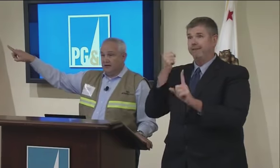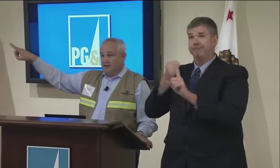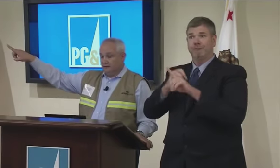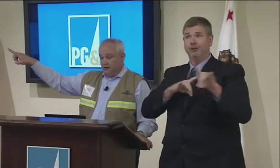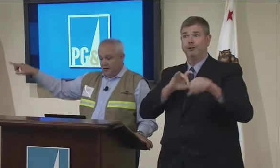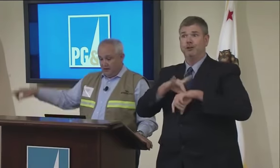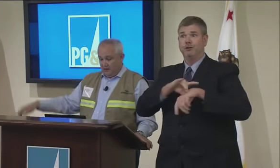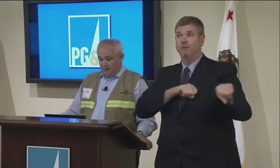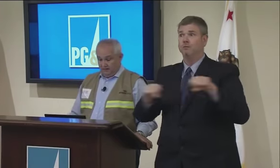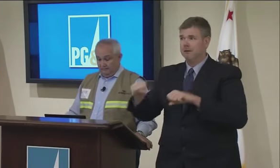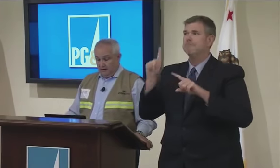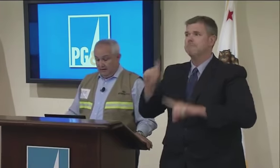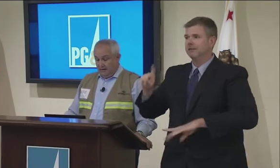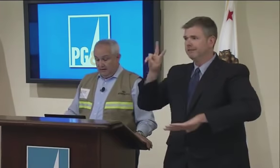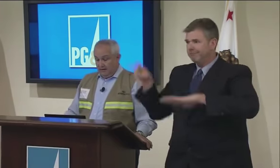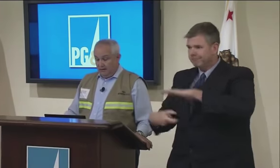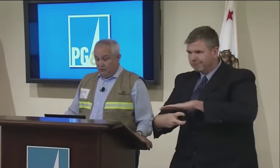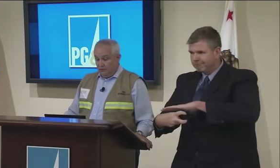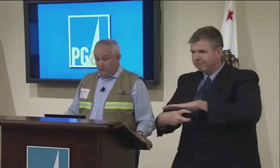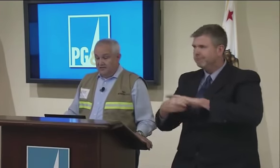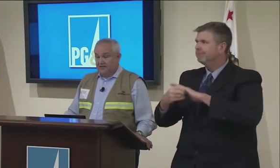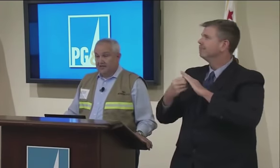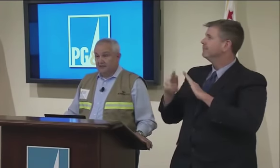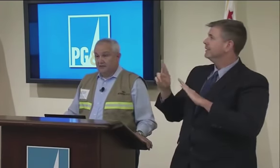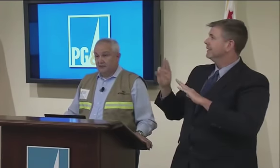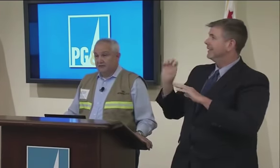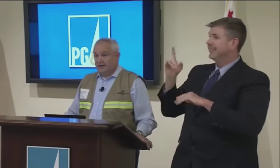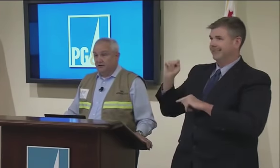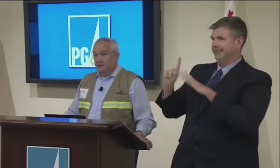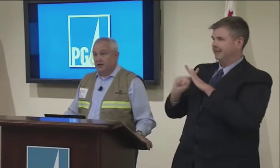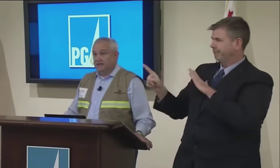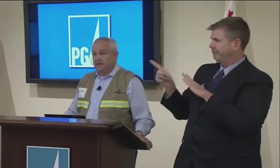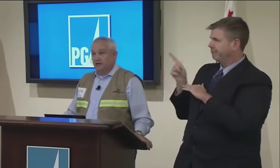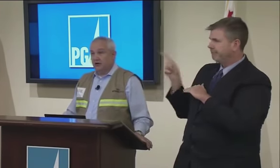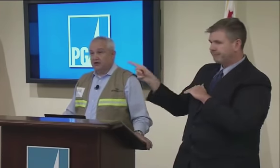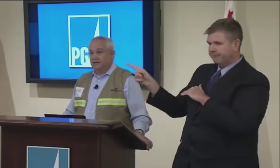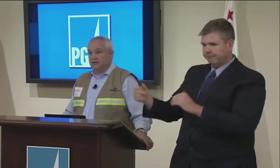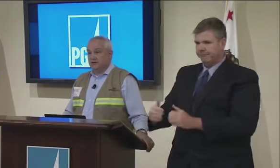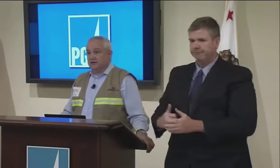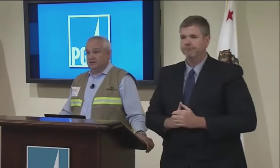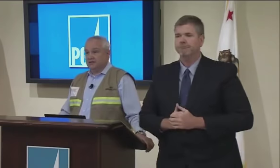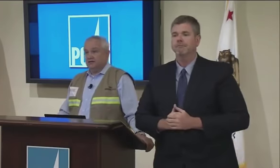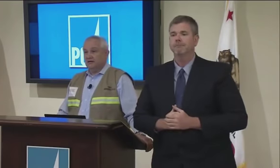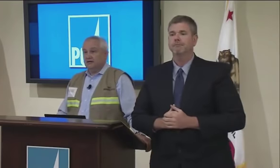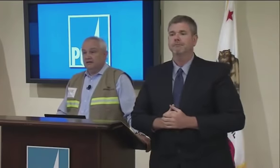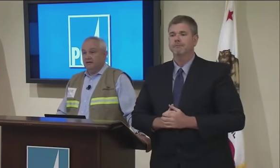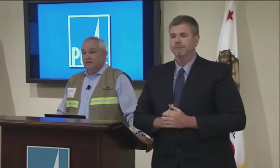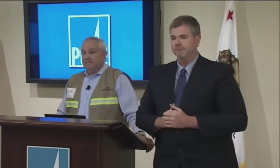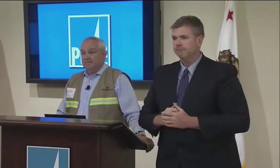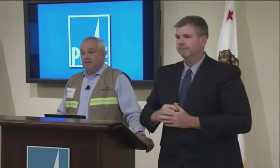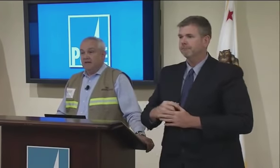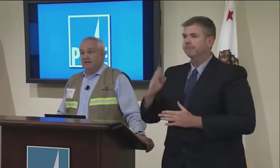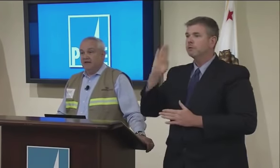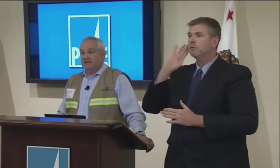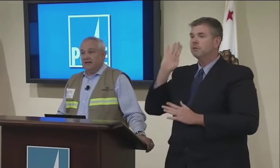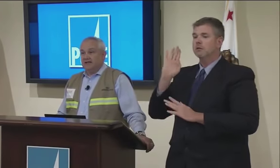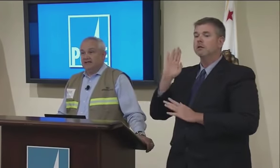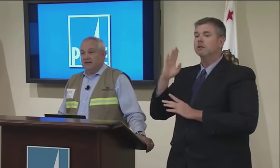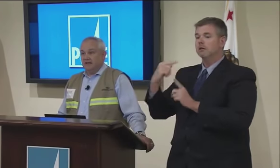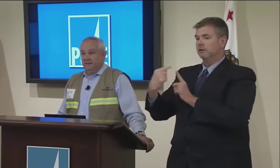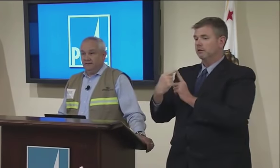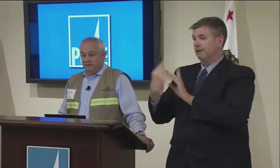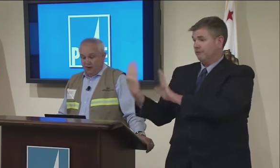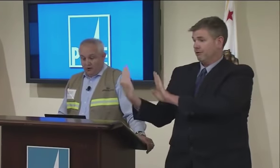two exits over here, and then we'll proceed to Bechtel Plaza across the street. And if that's